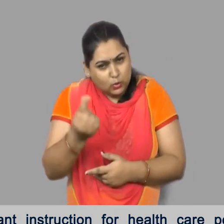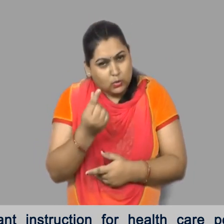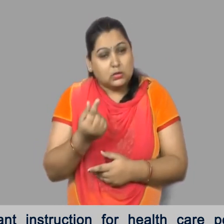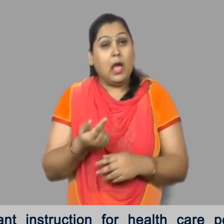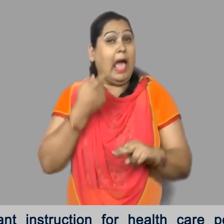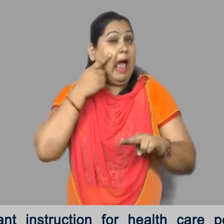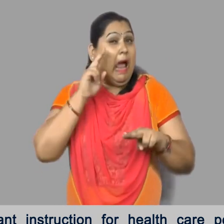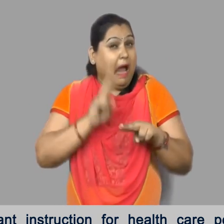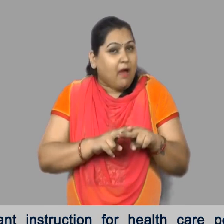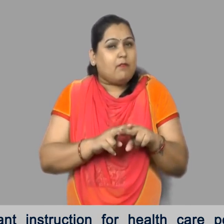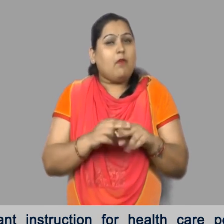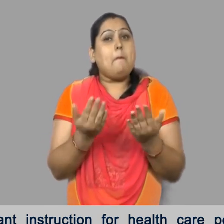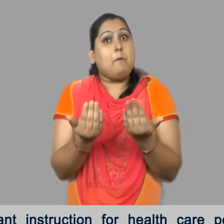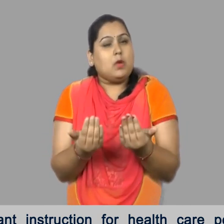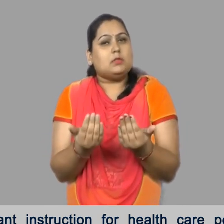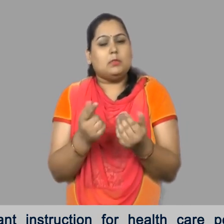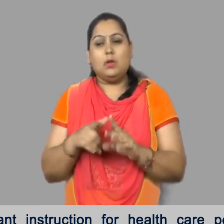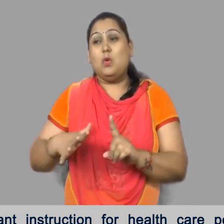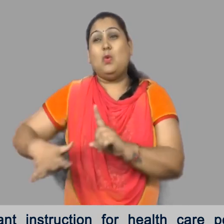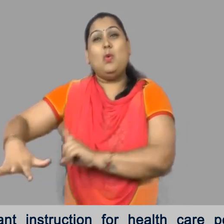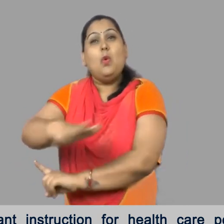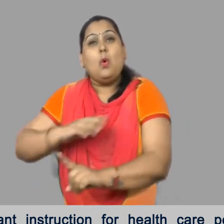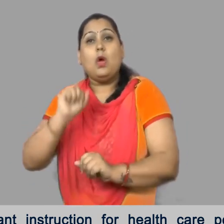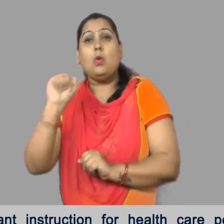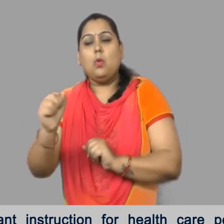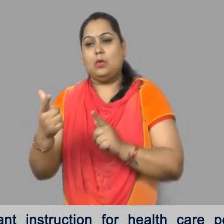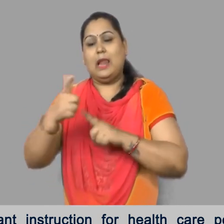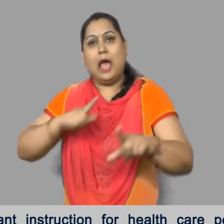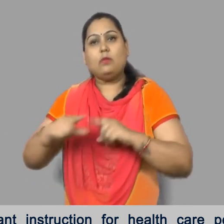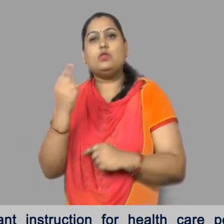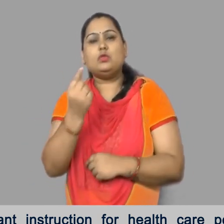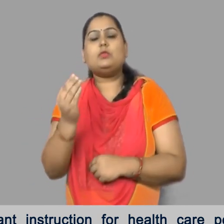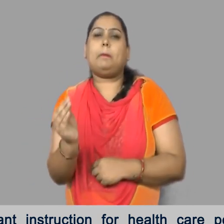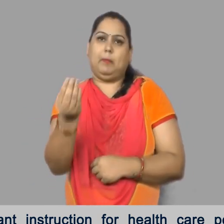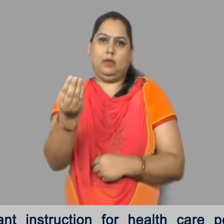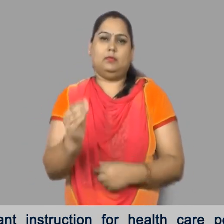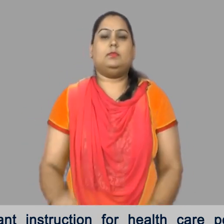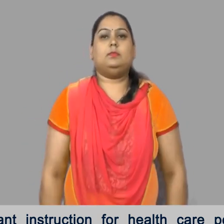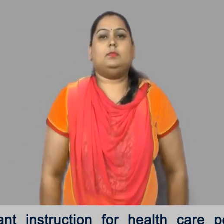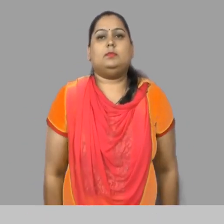be utilized to convey the messages, and preferably in local languages.